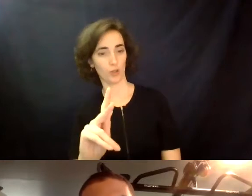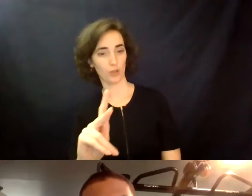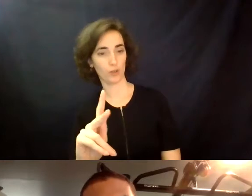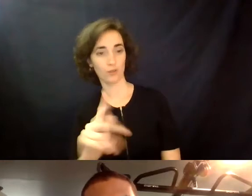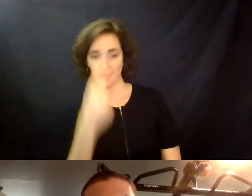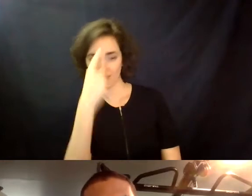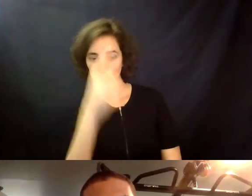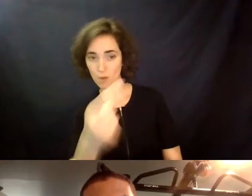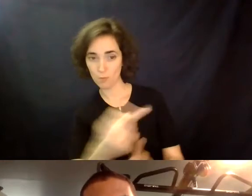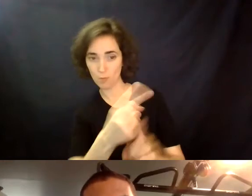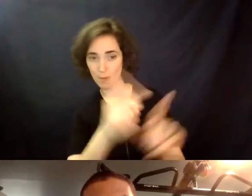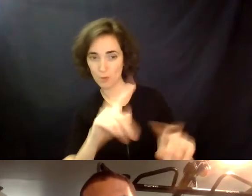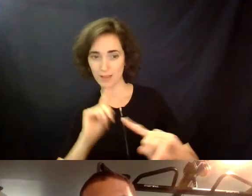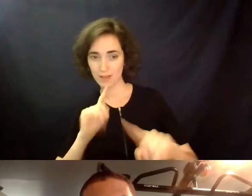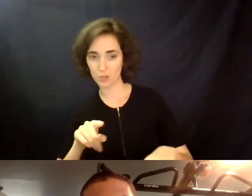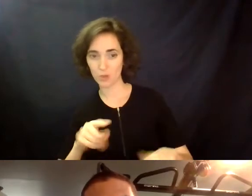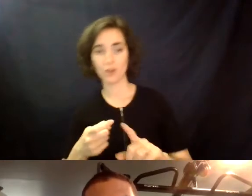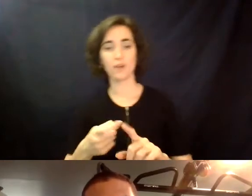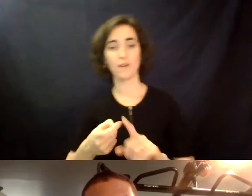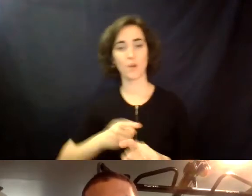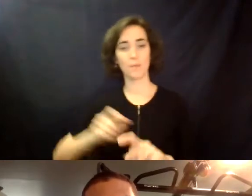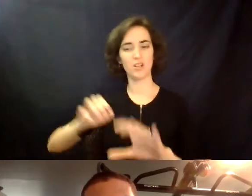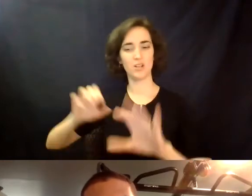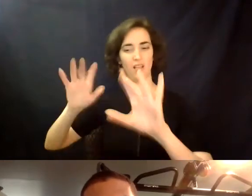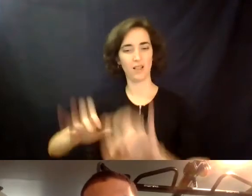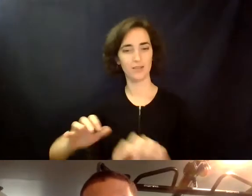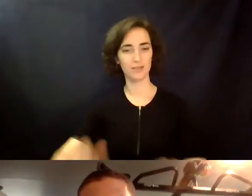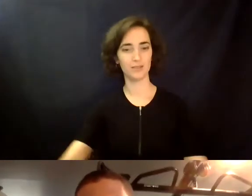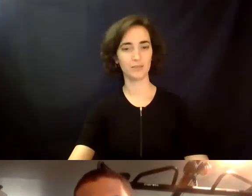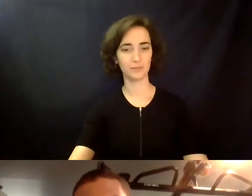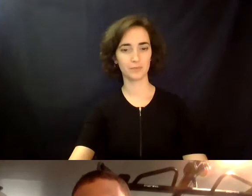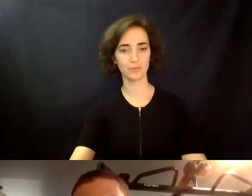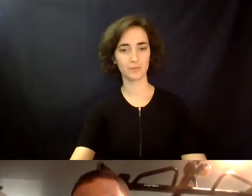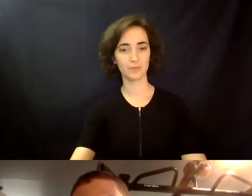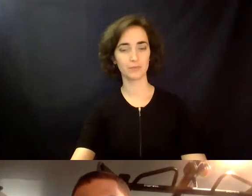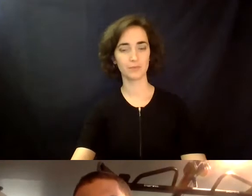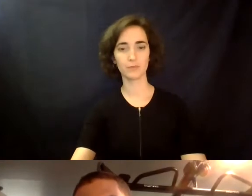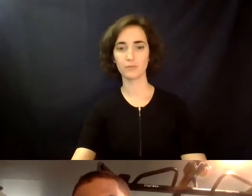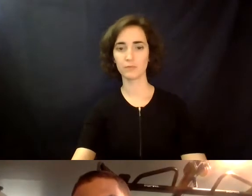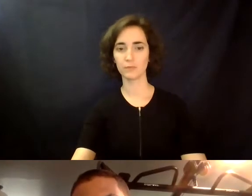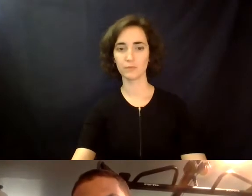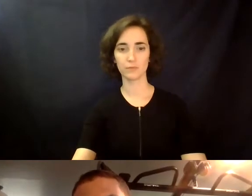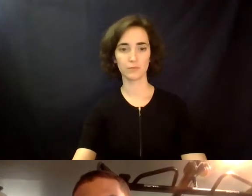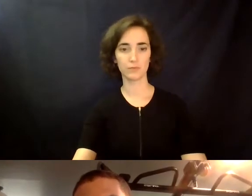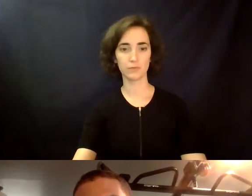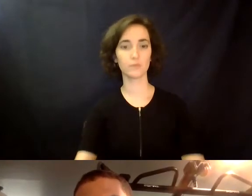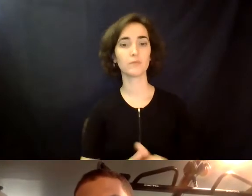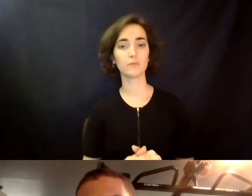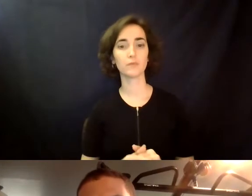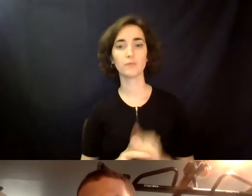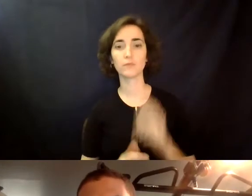person to answer this from our chat. Why is it that accessibility on the